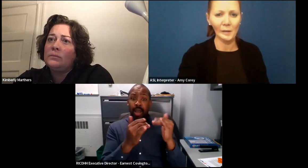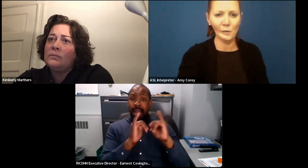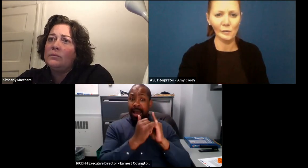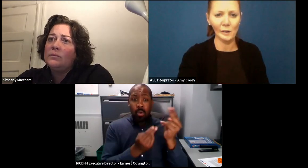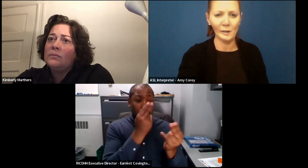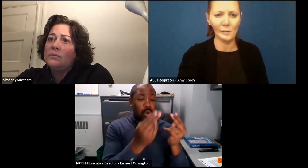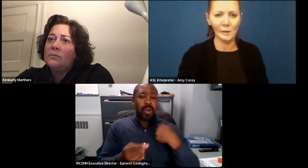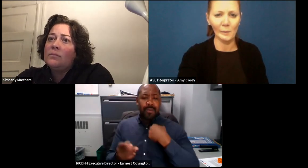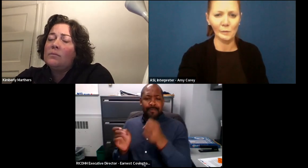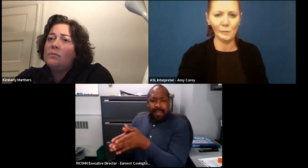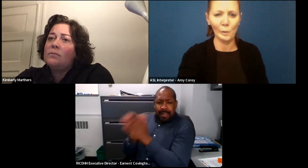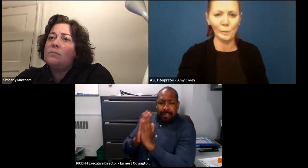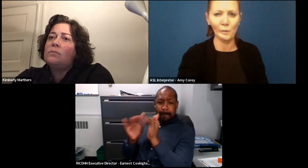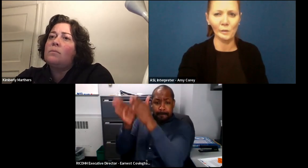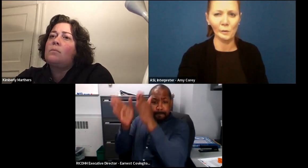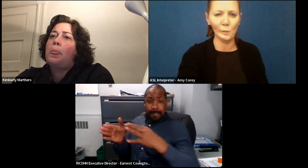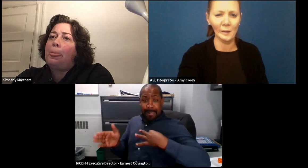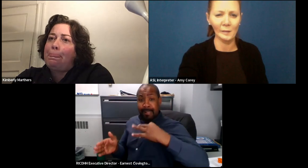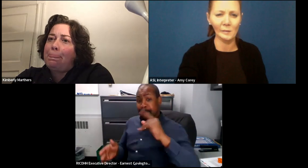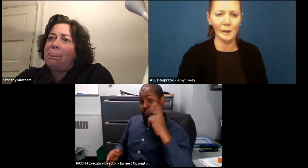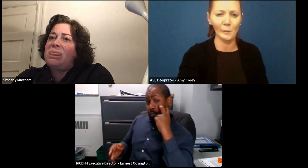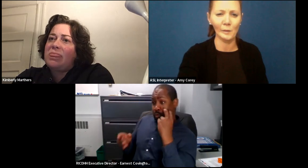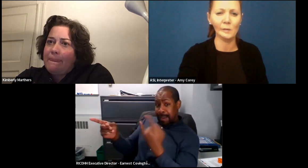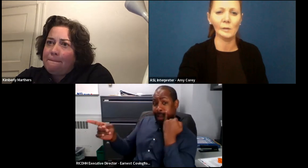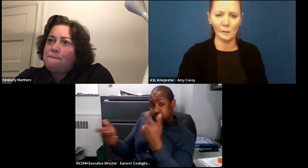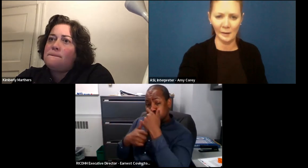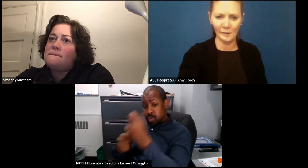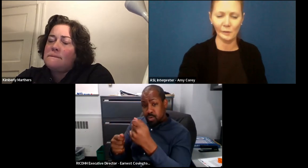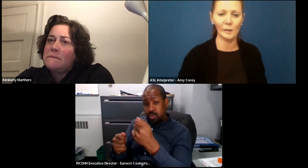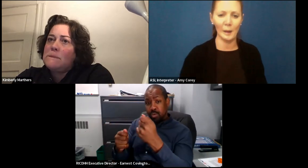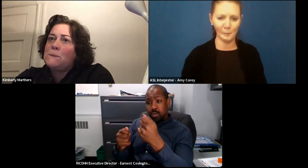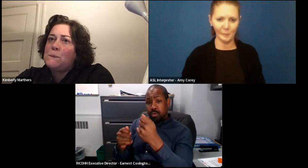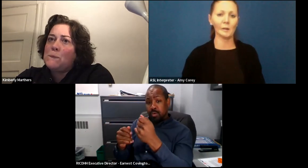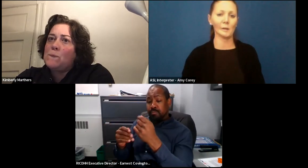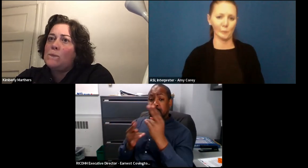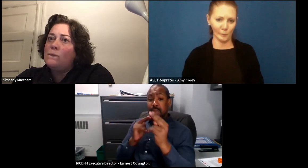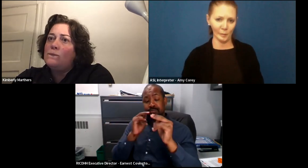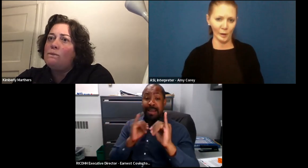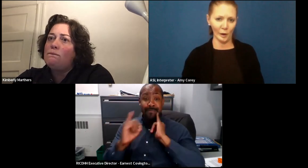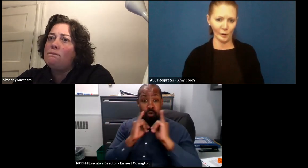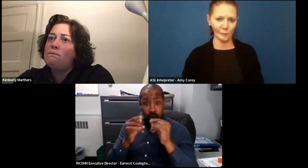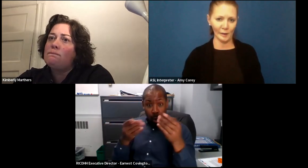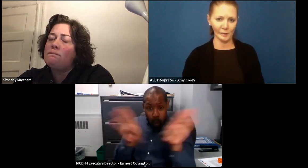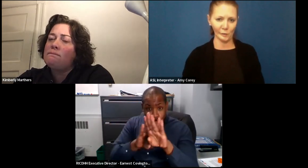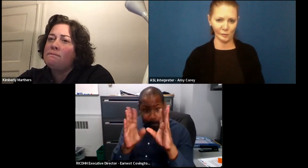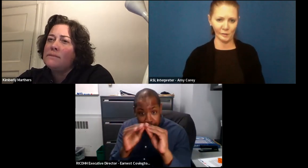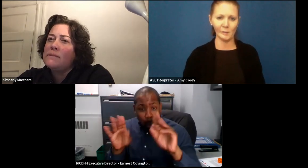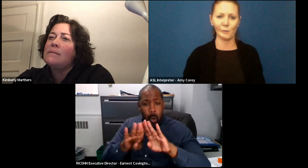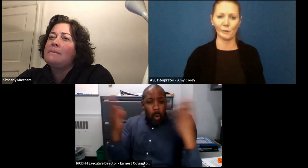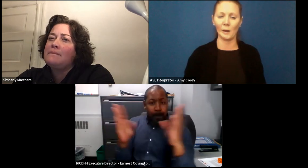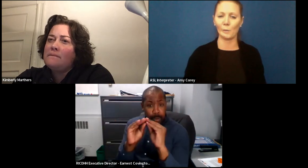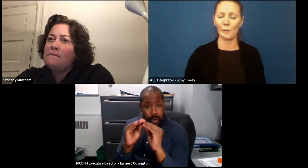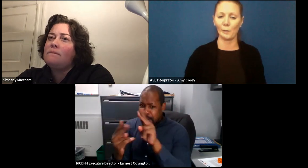Yeah, I understand. So what we would do is I would get in touch with the applicant, confirm that they are in fact